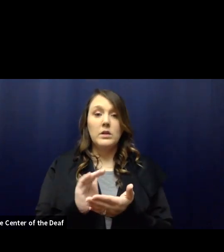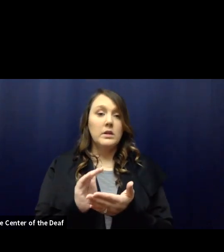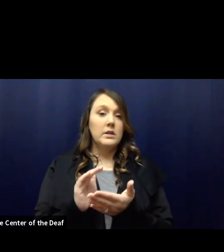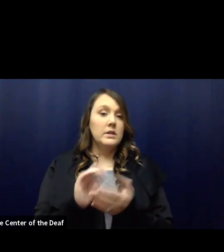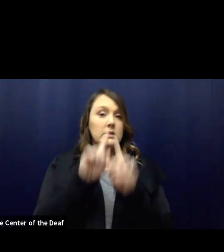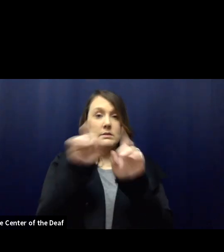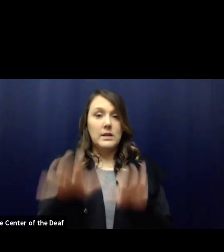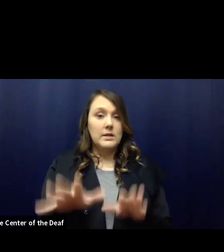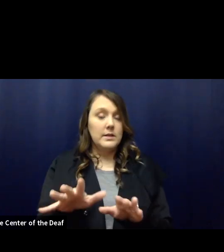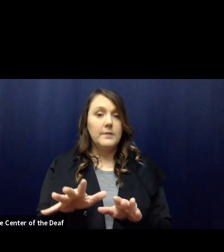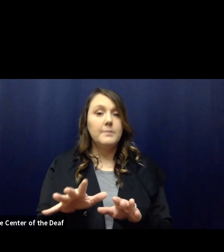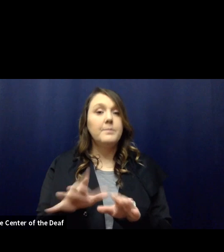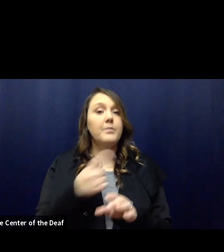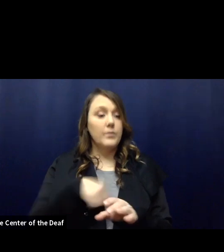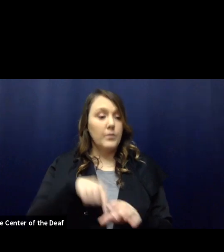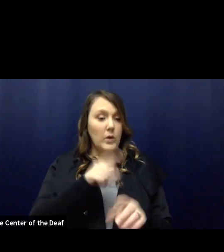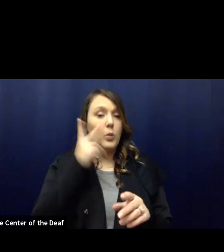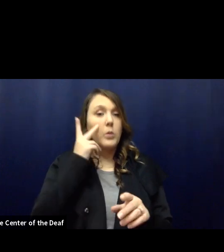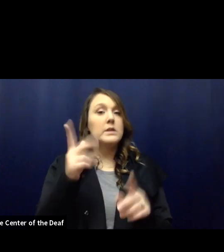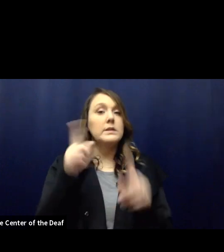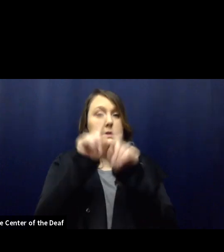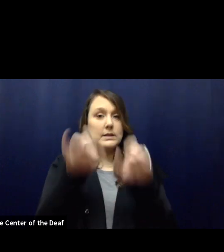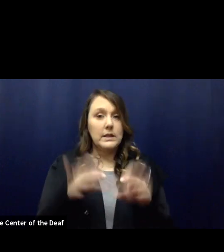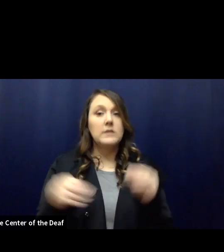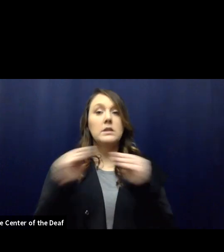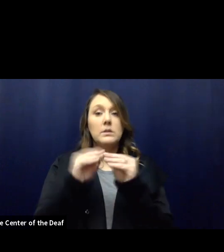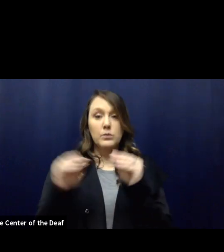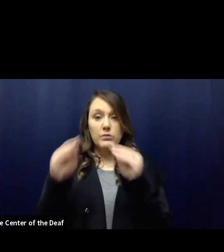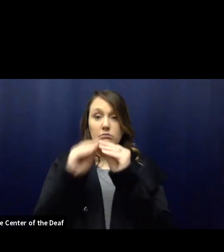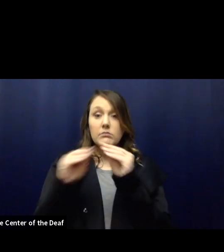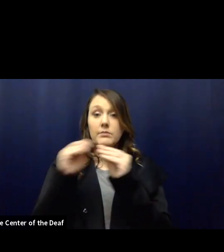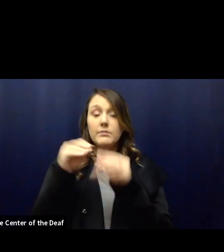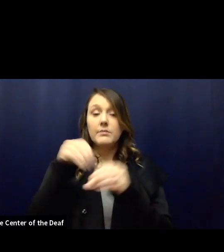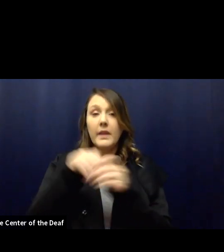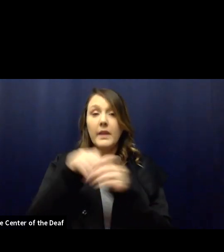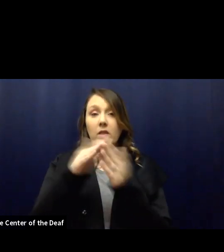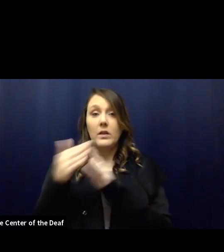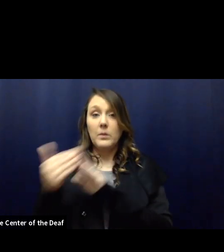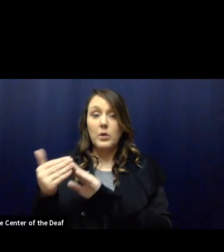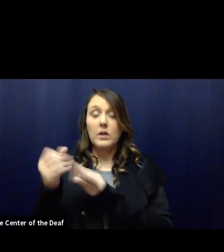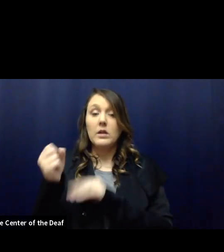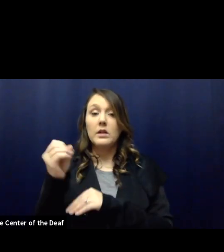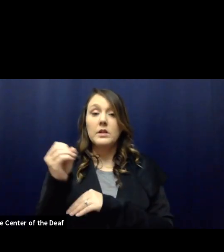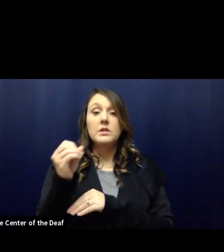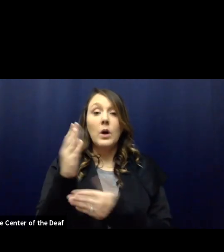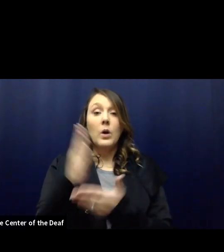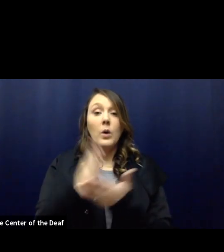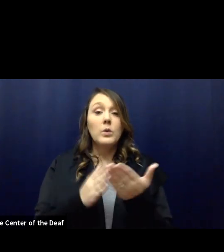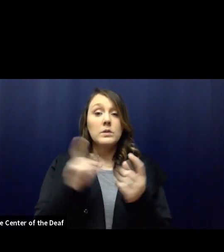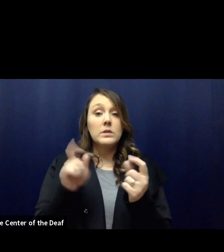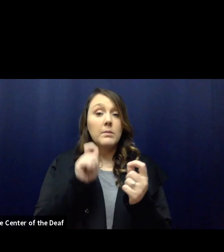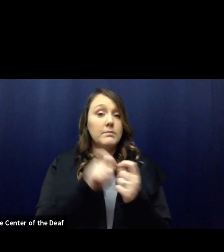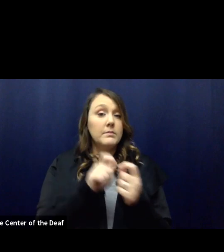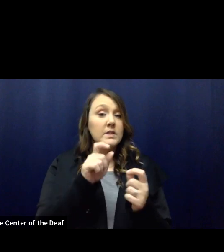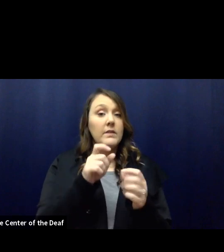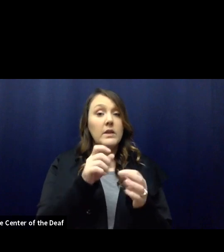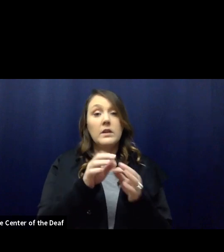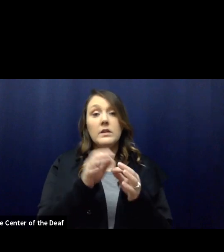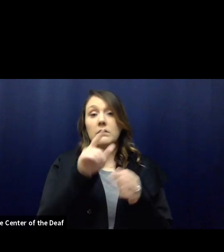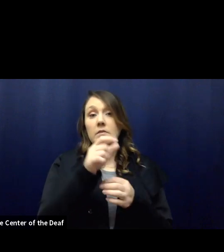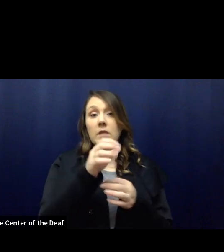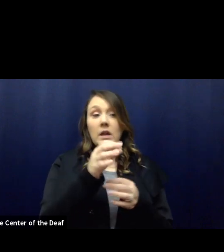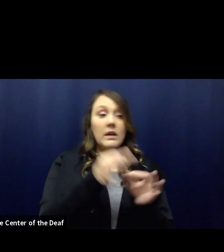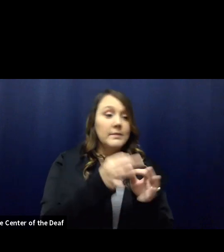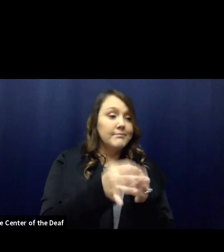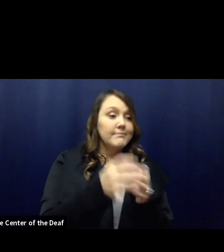We are continuing to see testing going up within the community. So there have been some specific lags from different labs at different